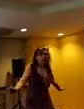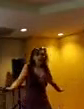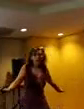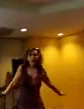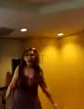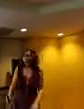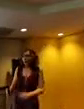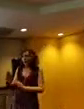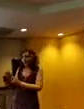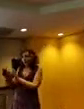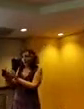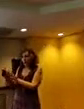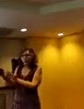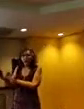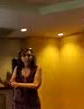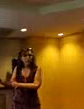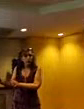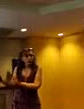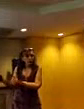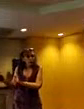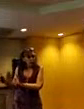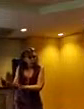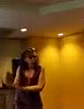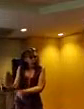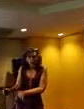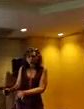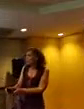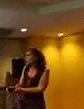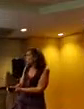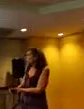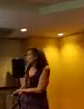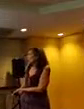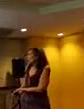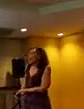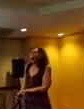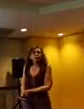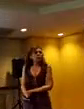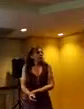generates, nothing like that, just to add behaviors for interaction,